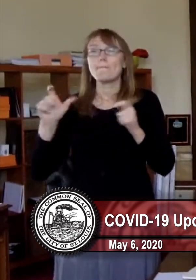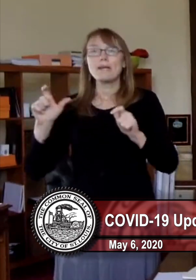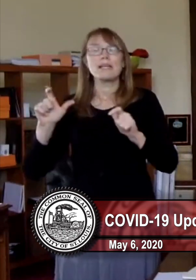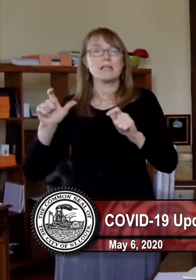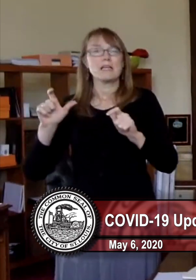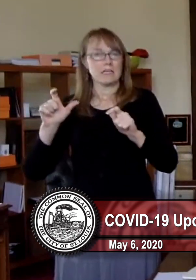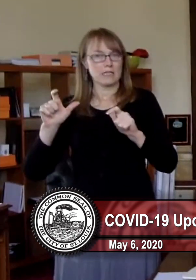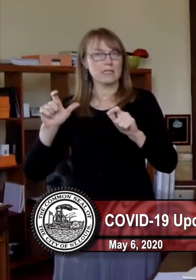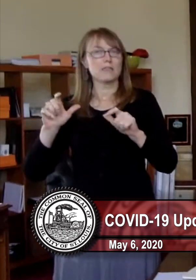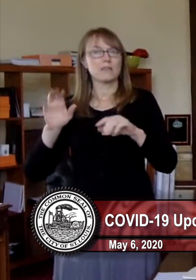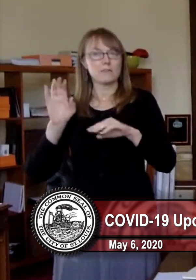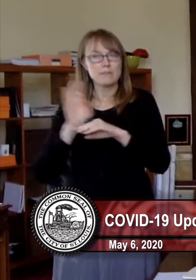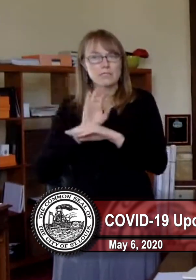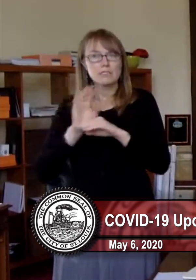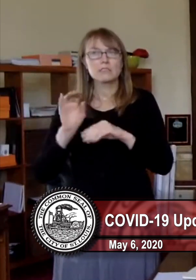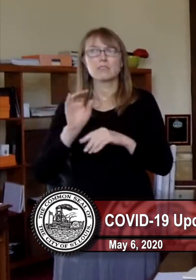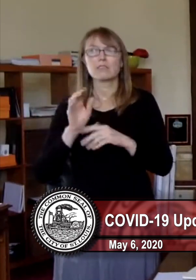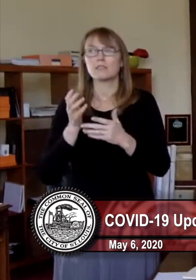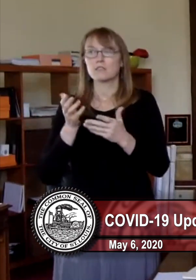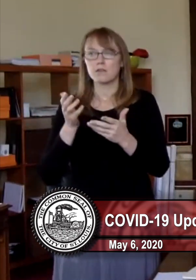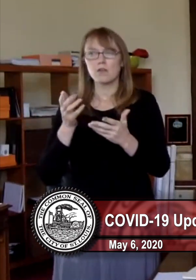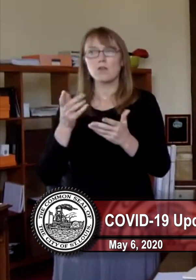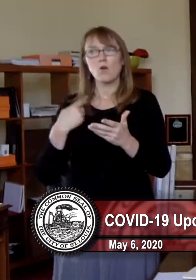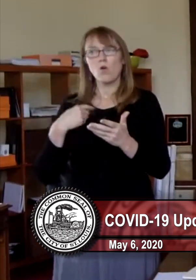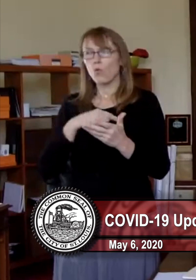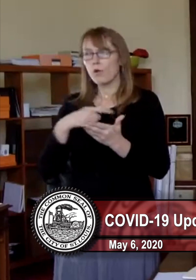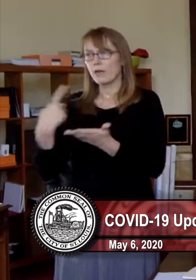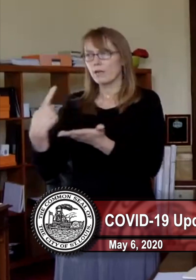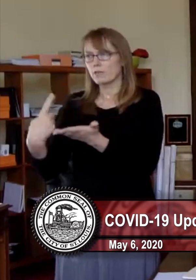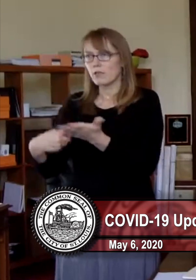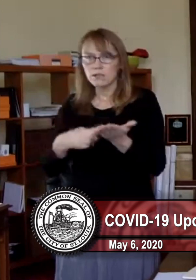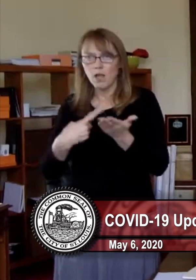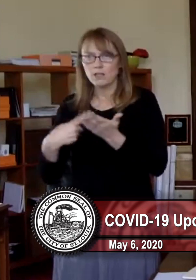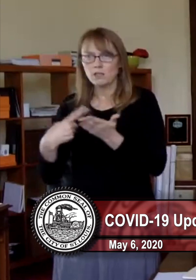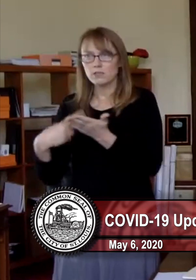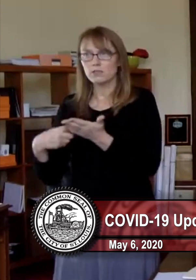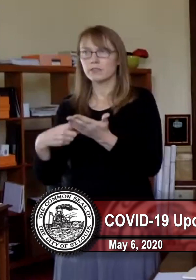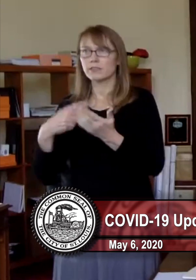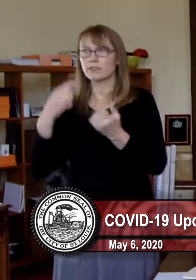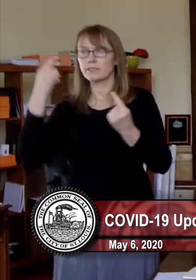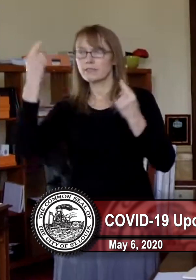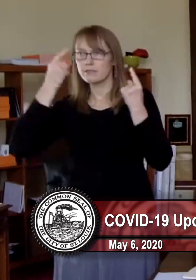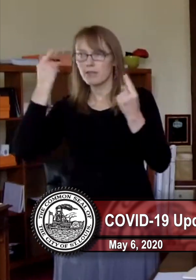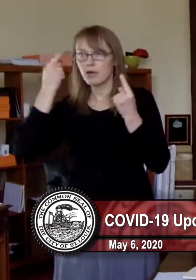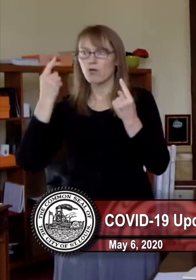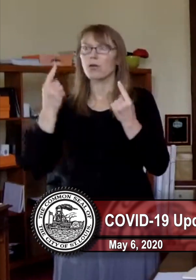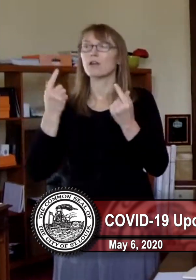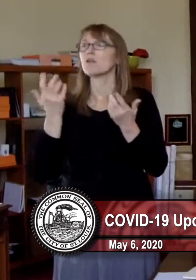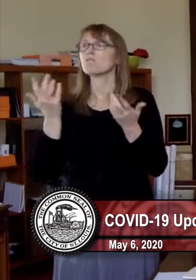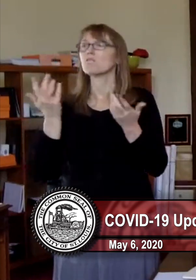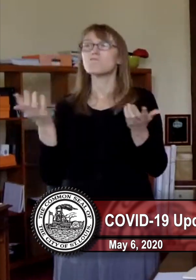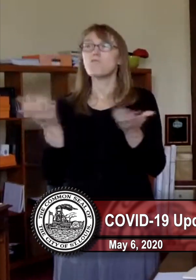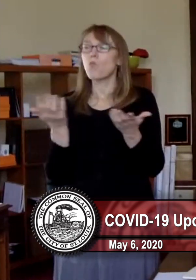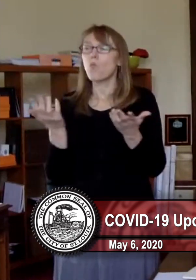with those folks now, trying to figure out what's safe to open and when. So